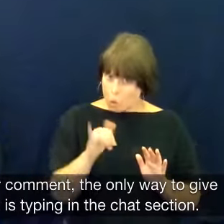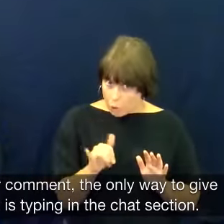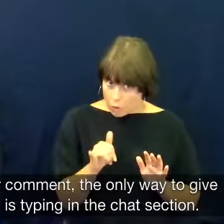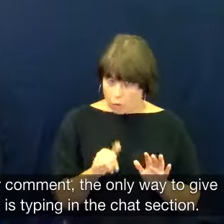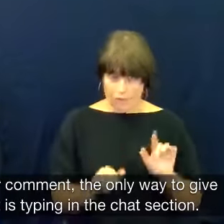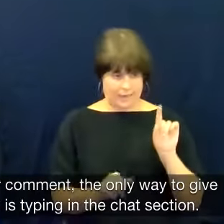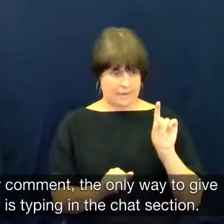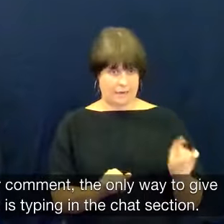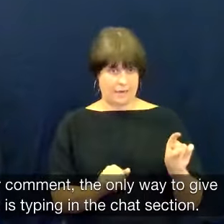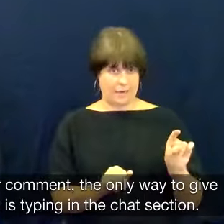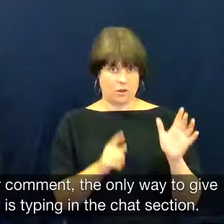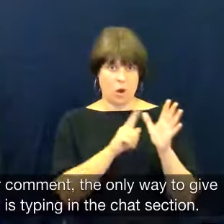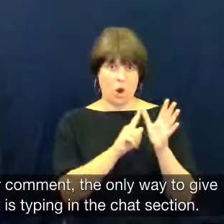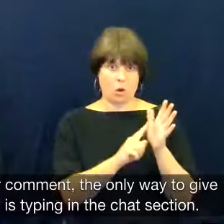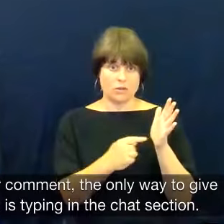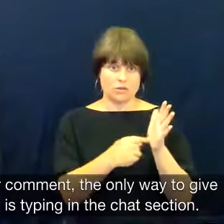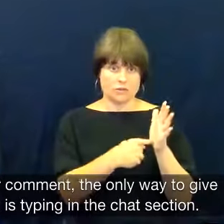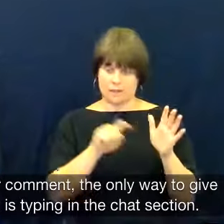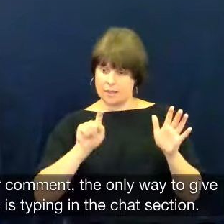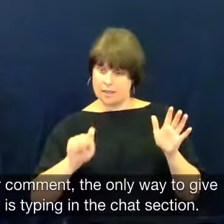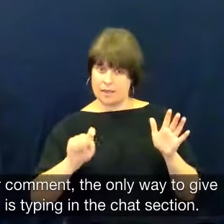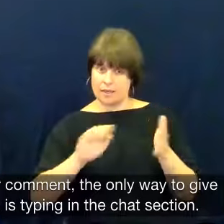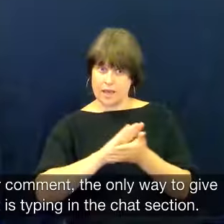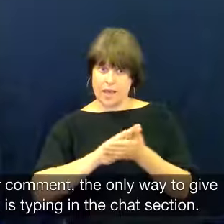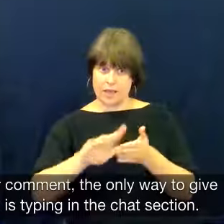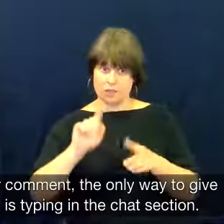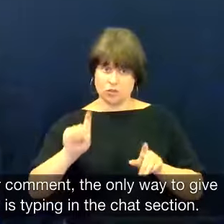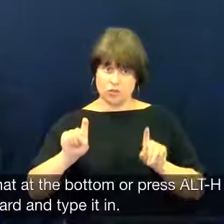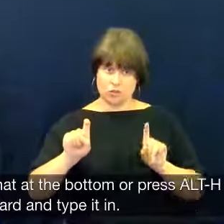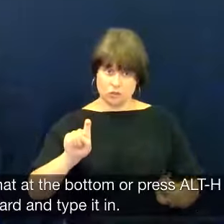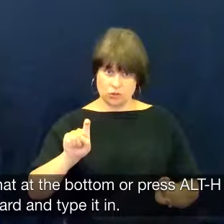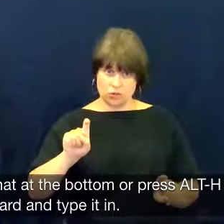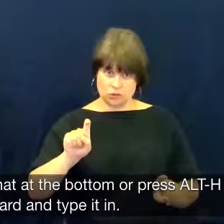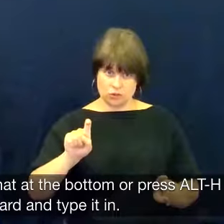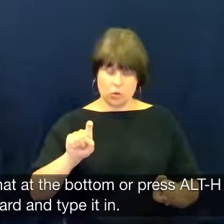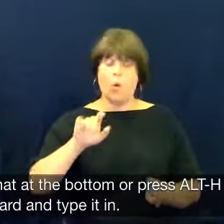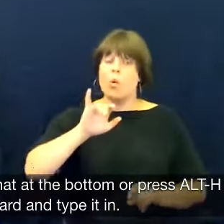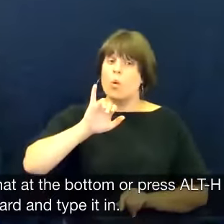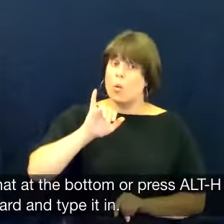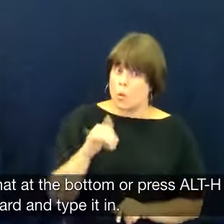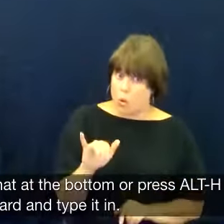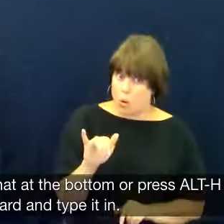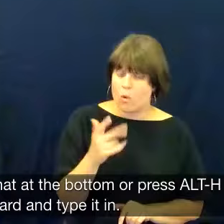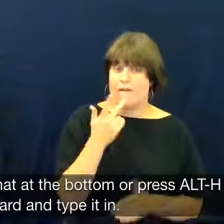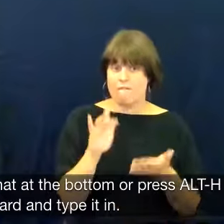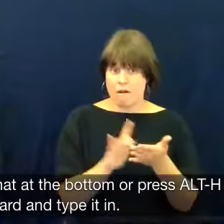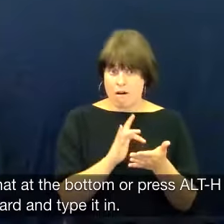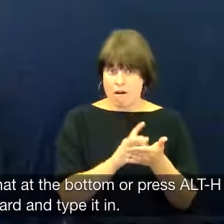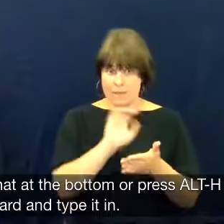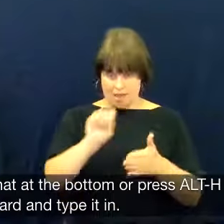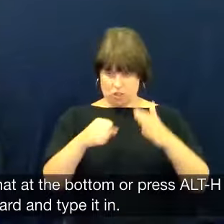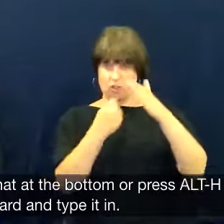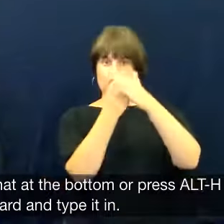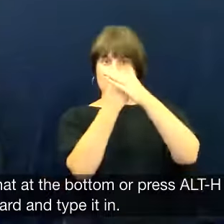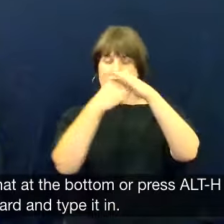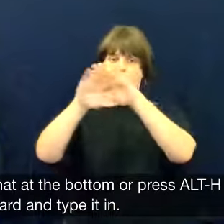your keyboard and type the chat message in, or as David said, go to the top right on the iPad to